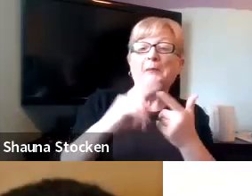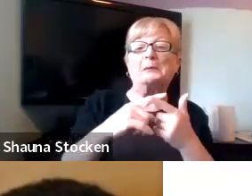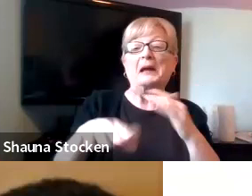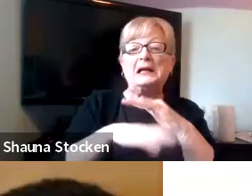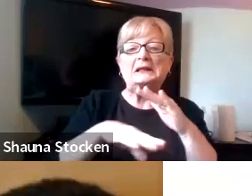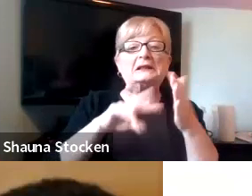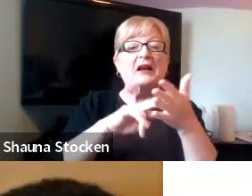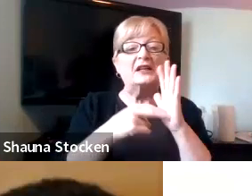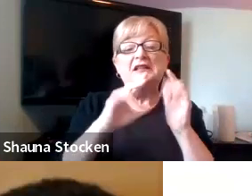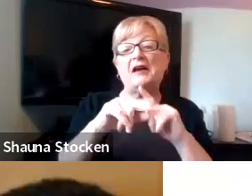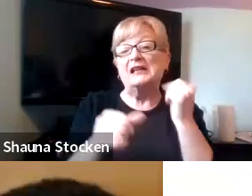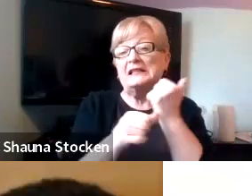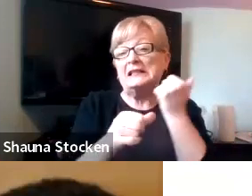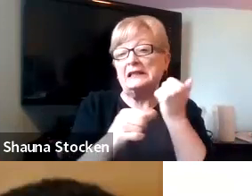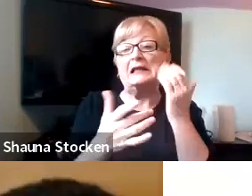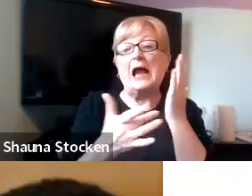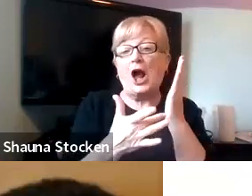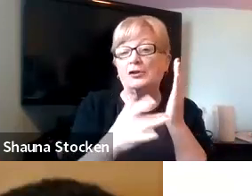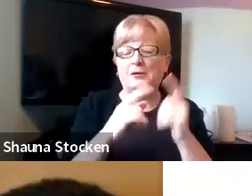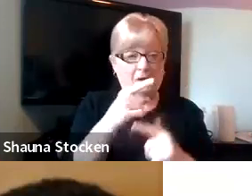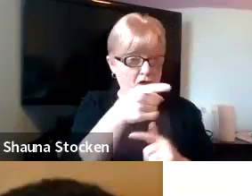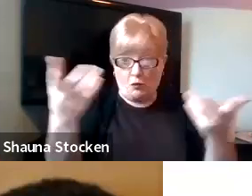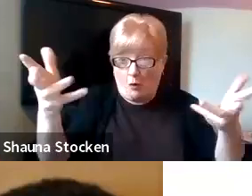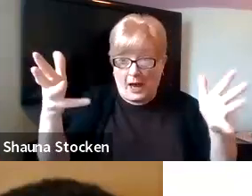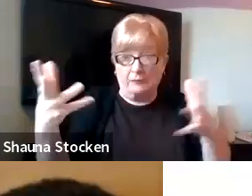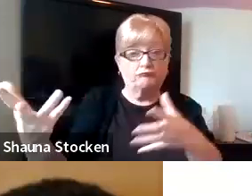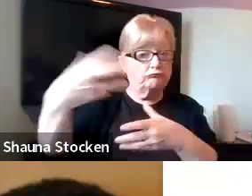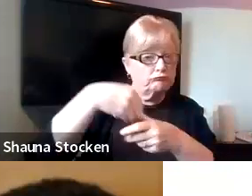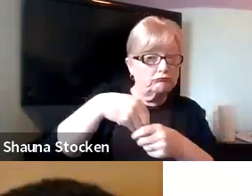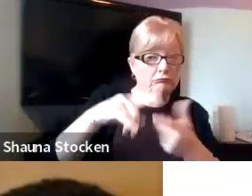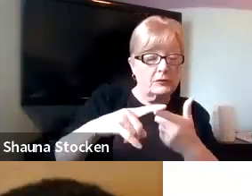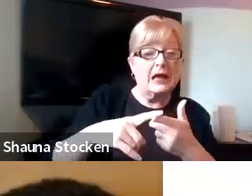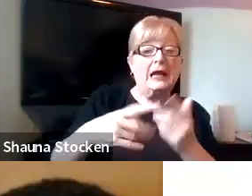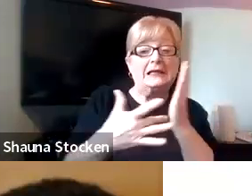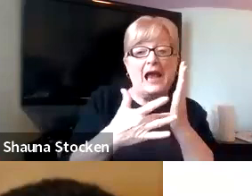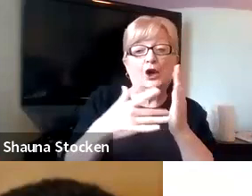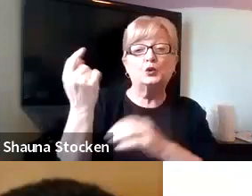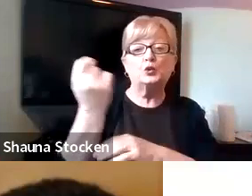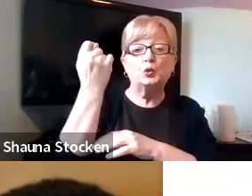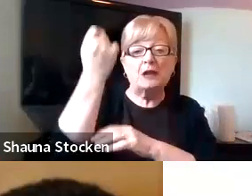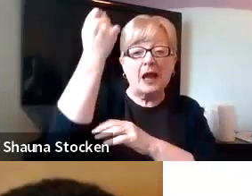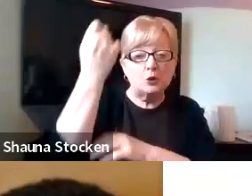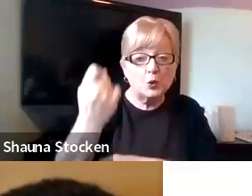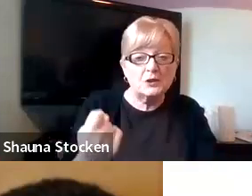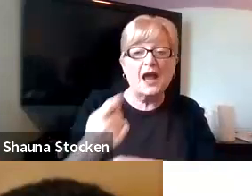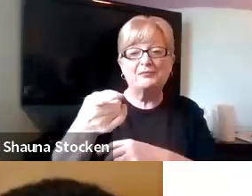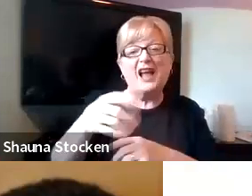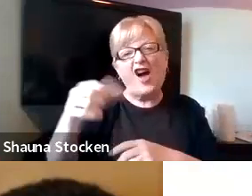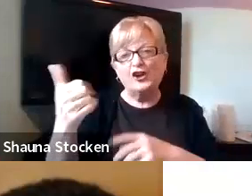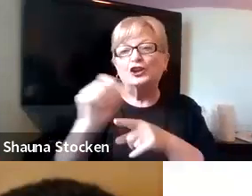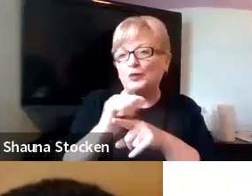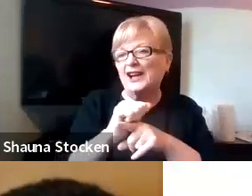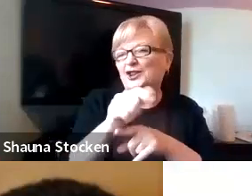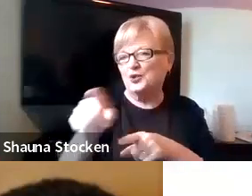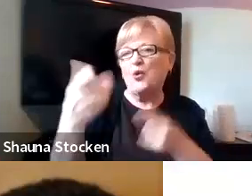of assistive technology, and if you have participated in our Tech Tuesdays or other trainings, you likely